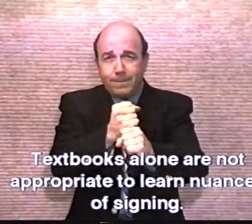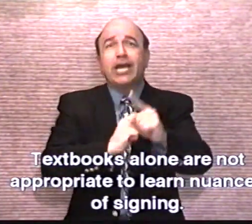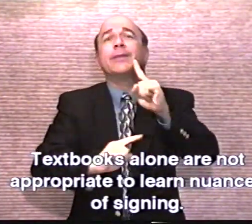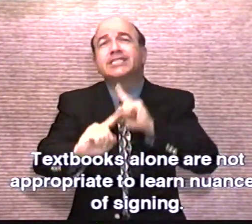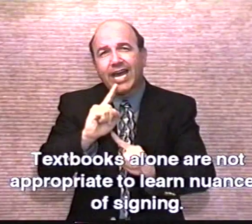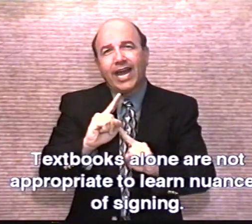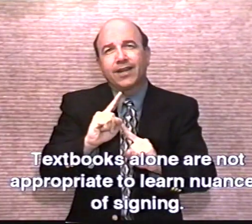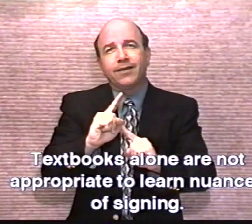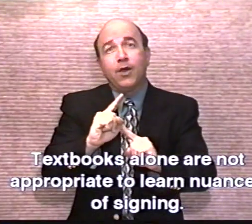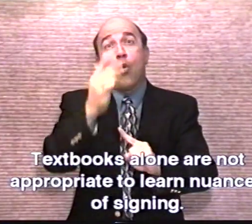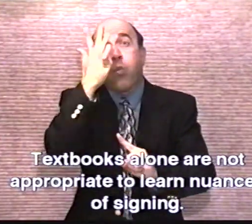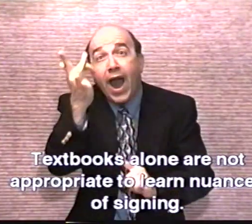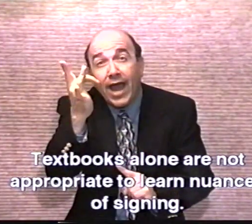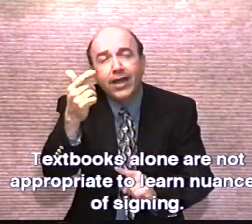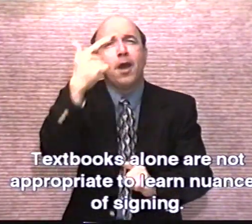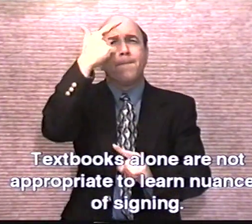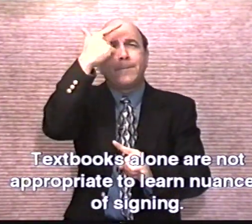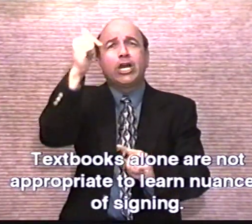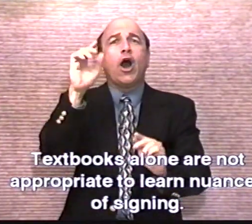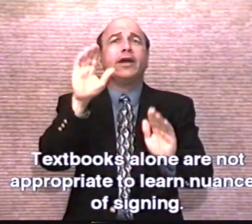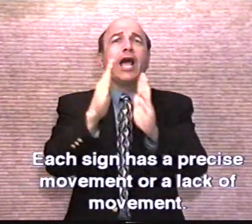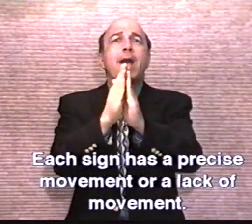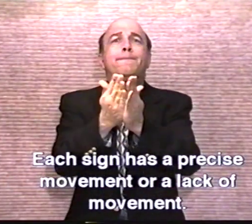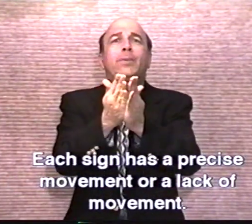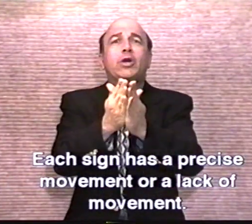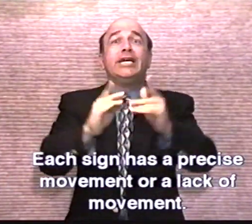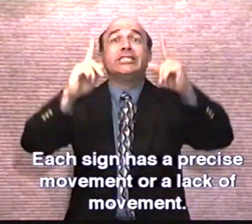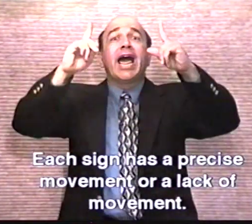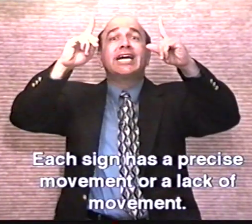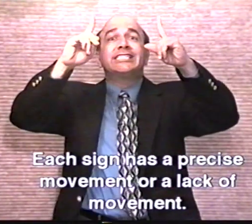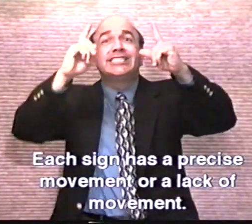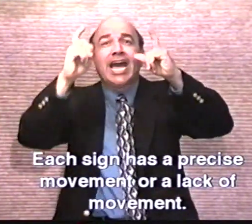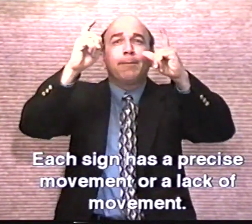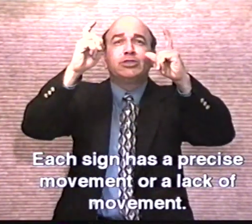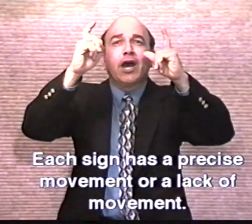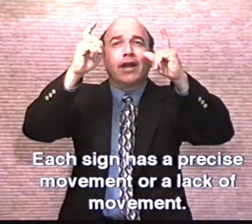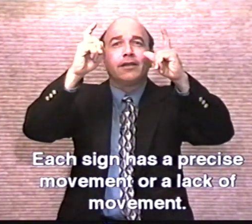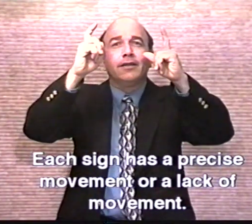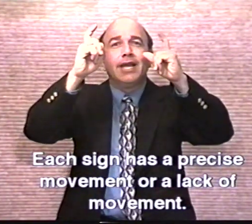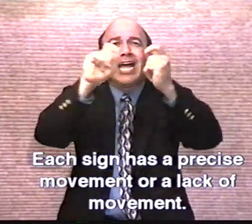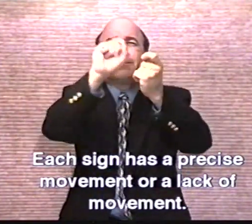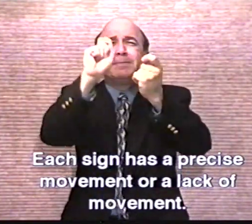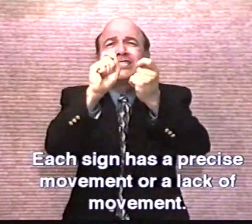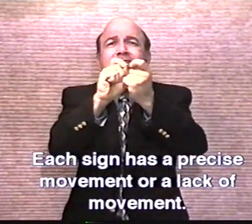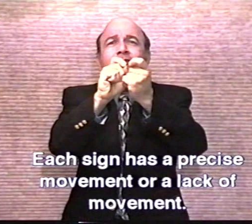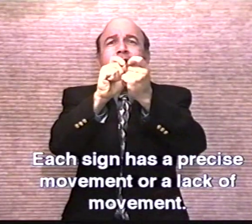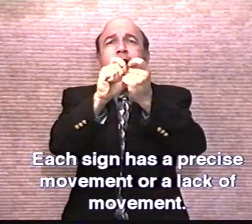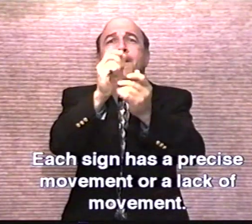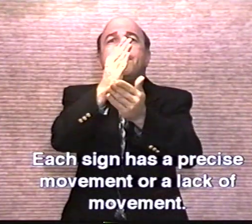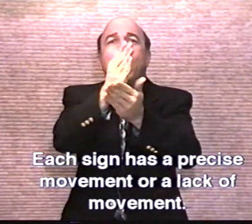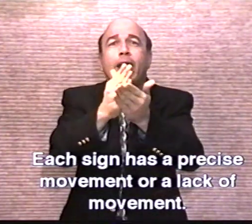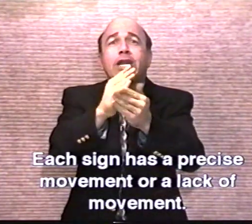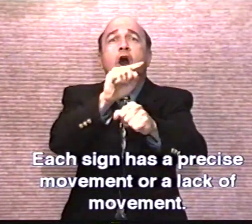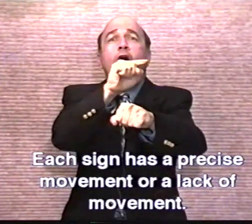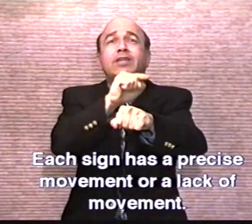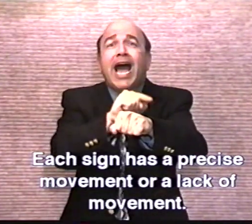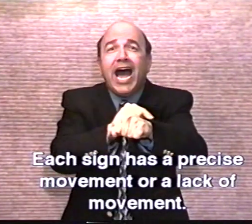make the sign. Why? Because a book is like a snapshot, at a specific point of